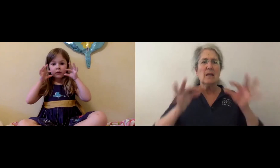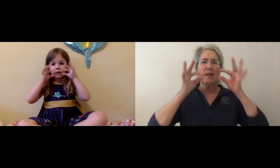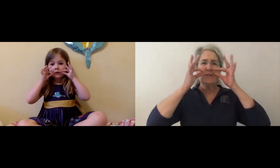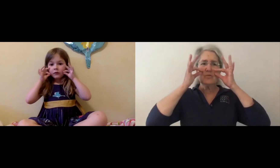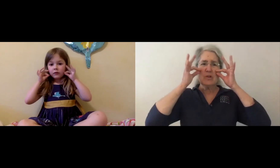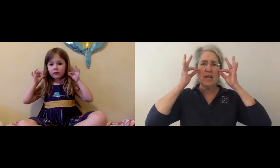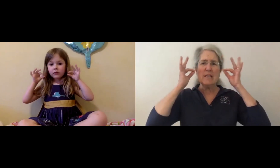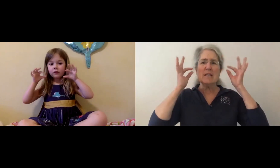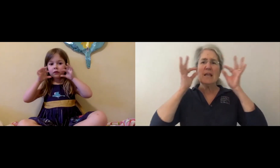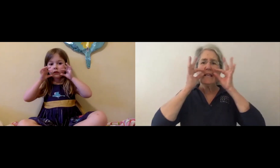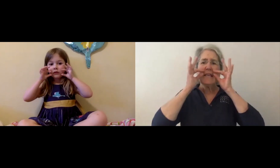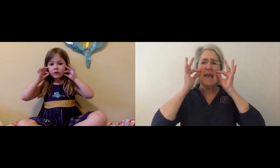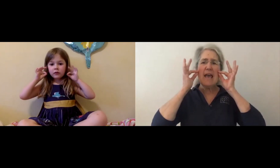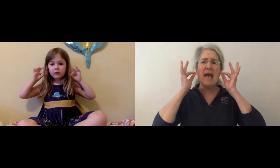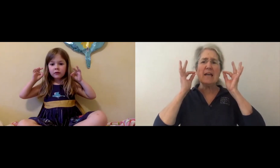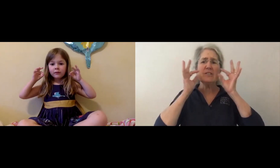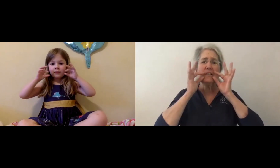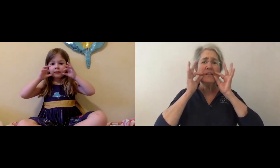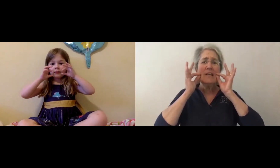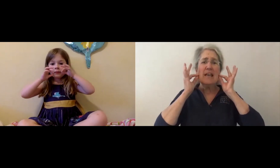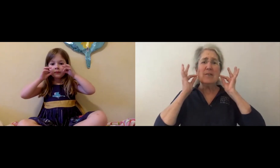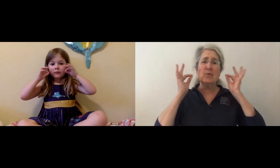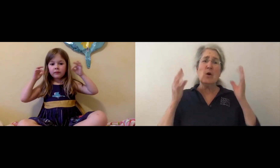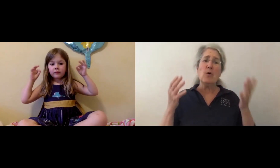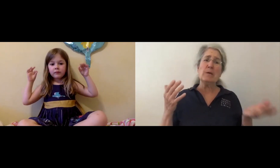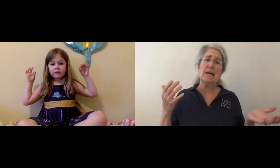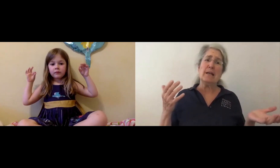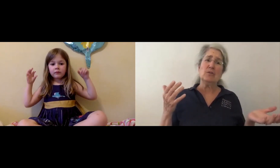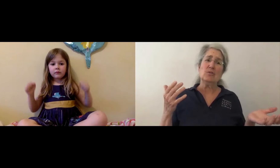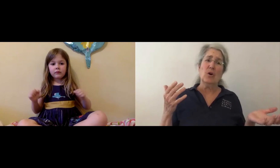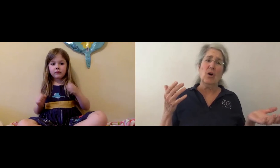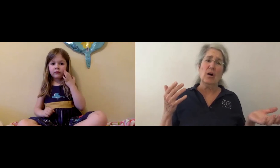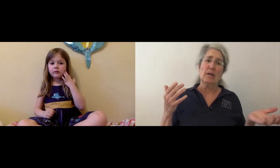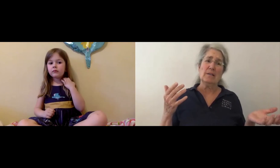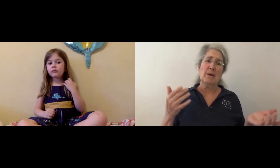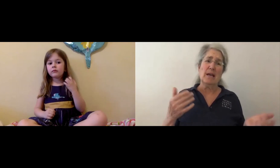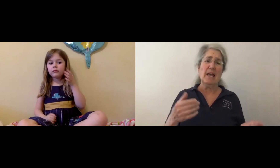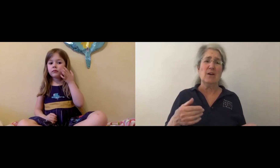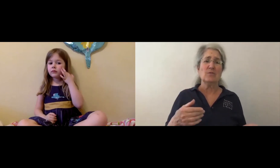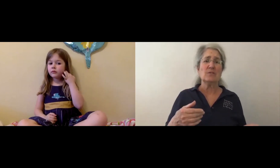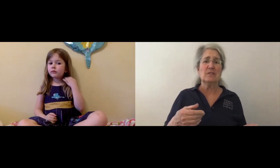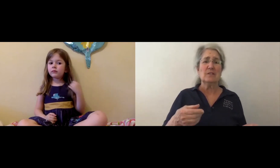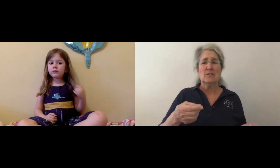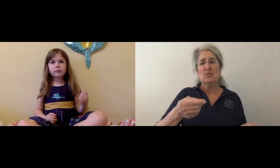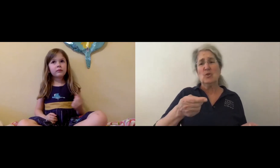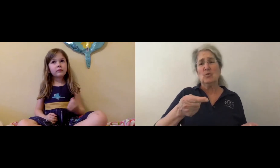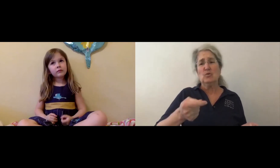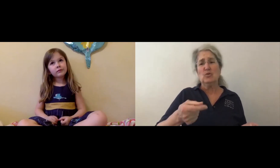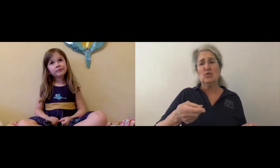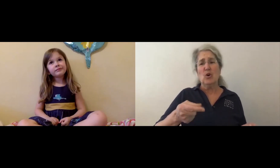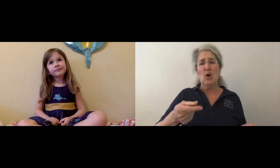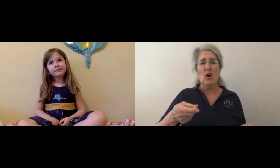That's right, cat. And we always had a dog in my house. So dog.